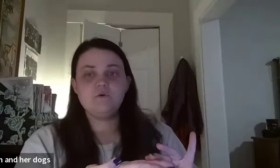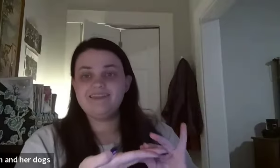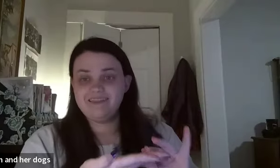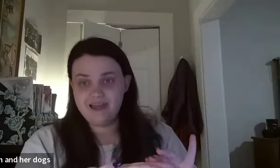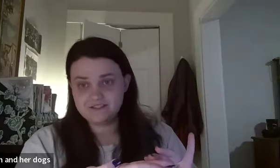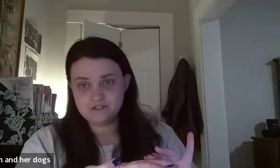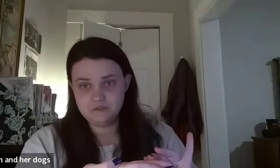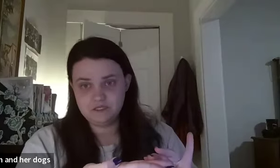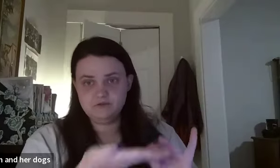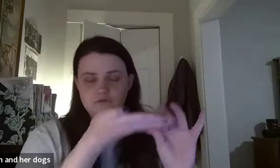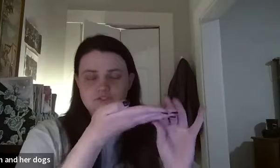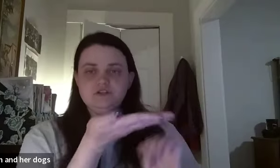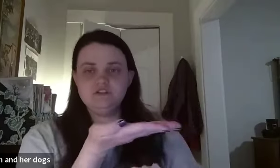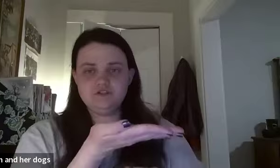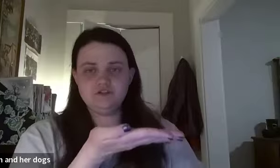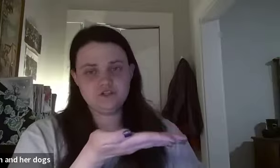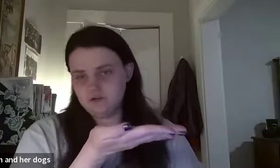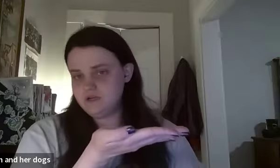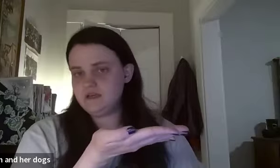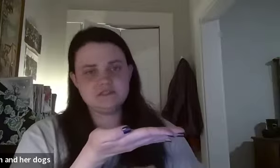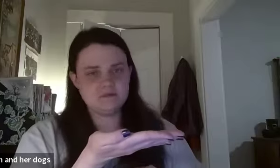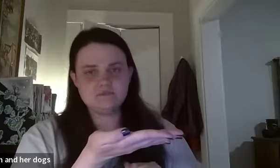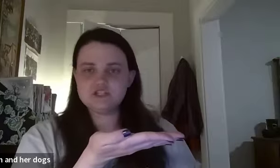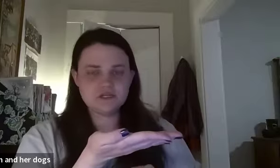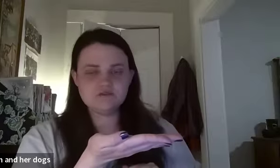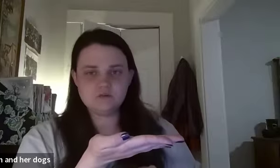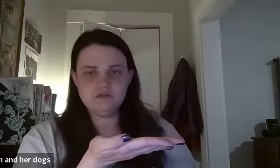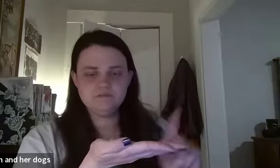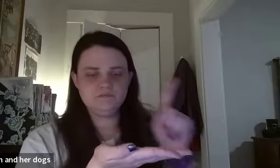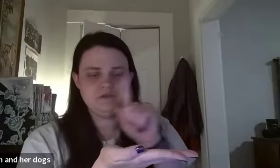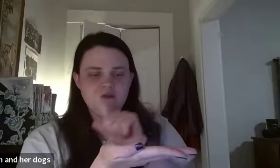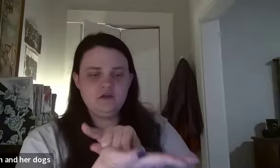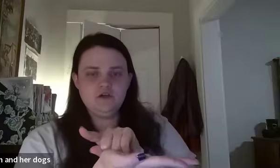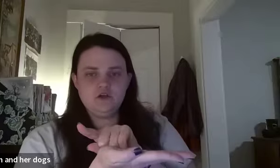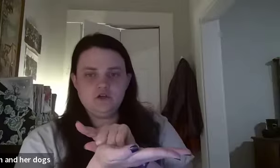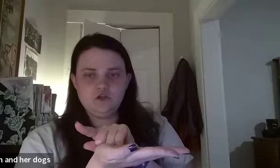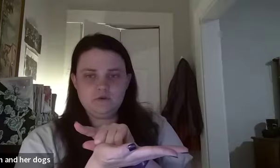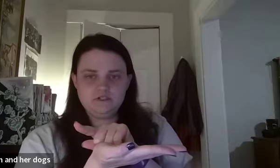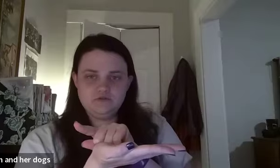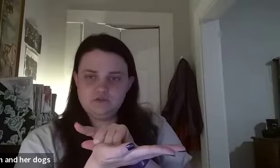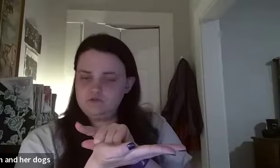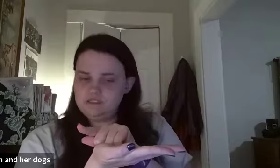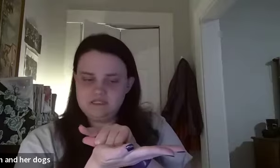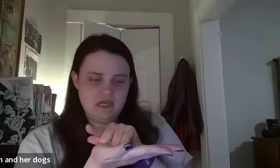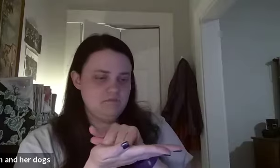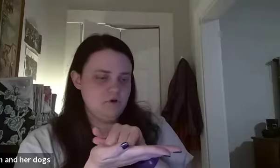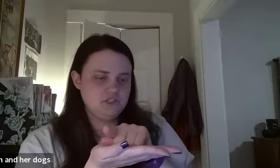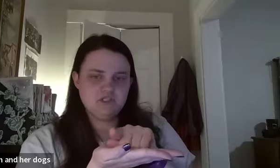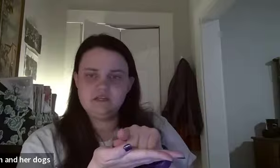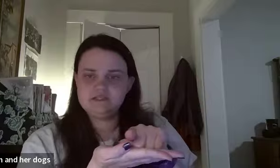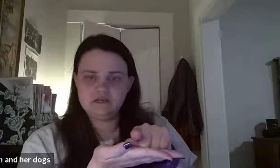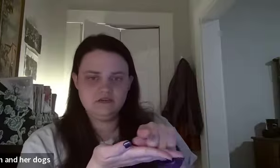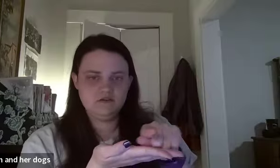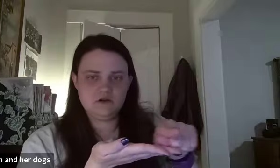for last week, what you're going to do is you're going to start again the same position as week. You're going to do the same motion like sliding